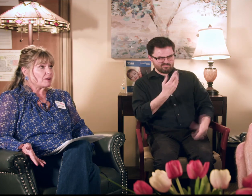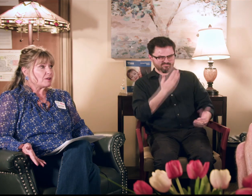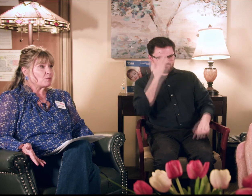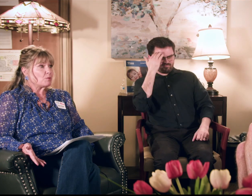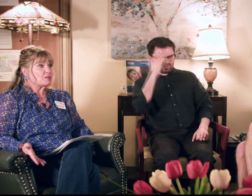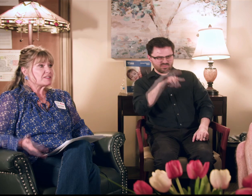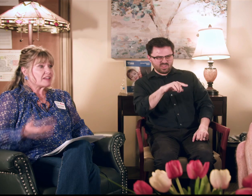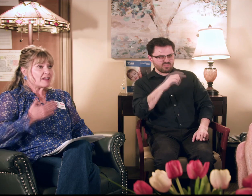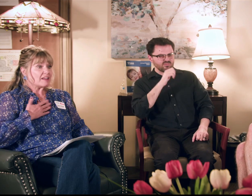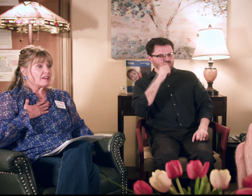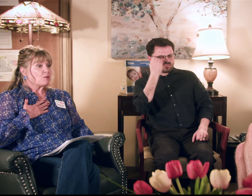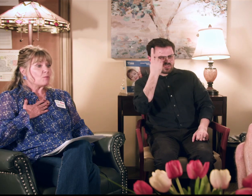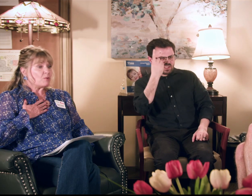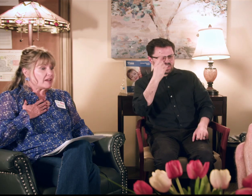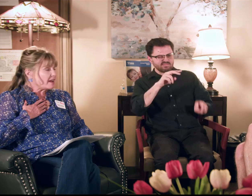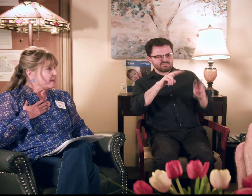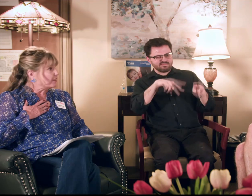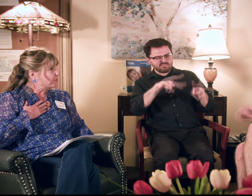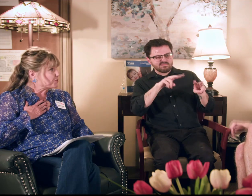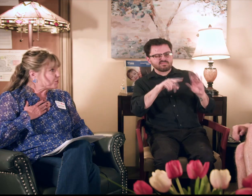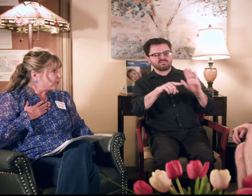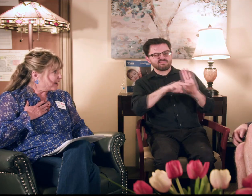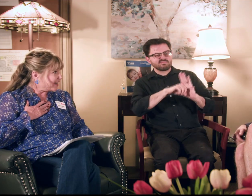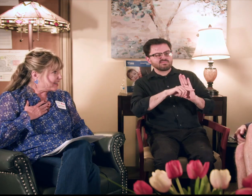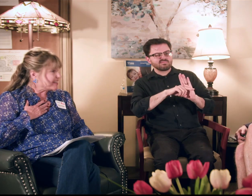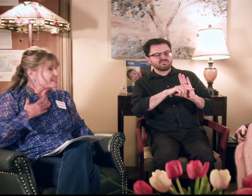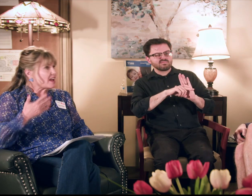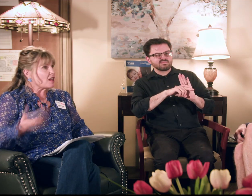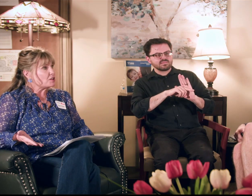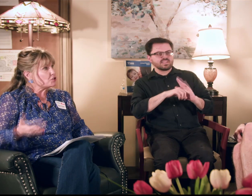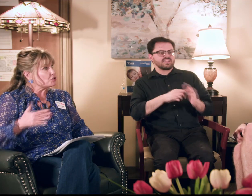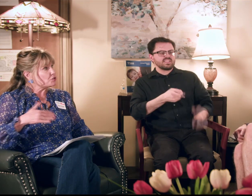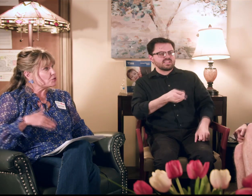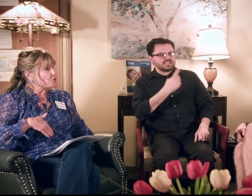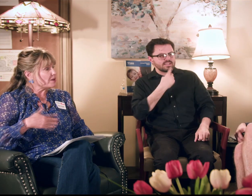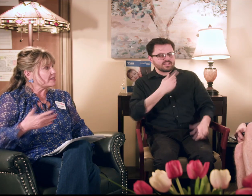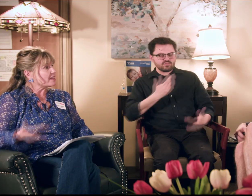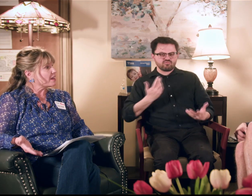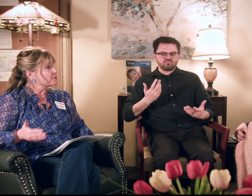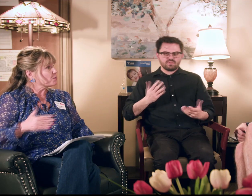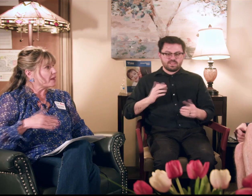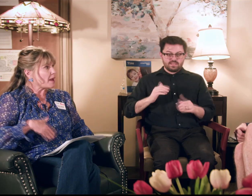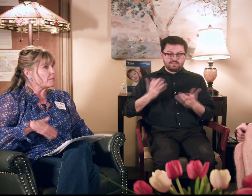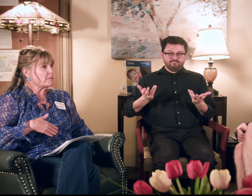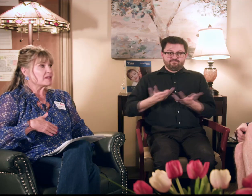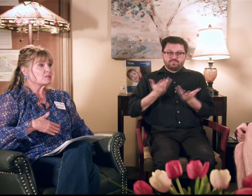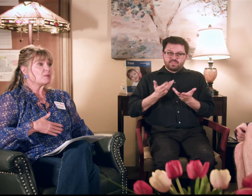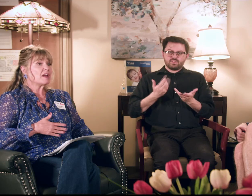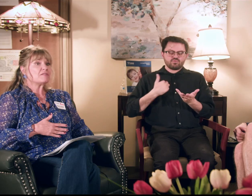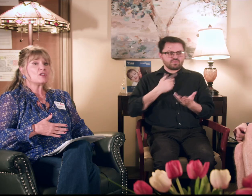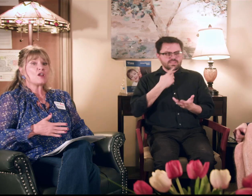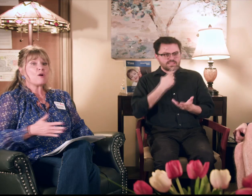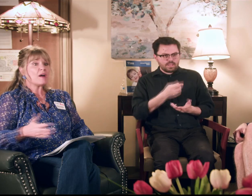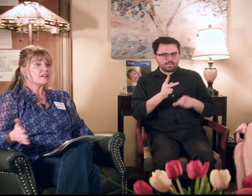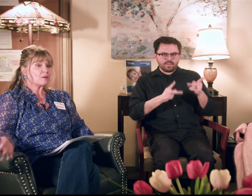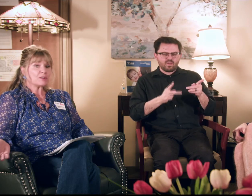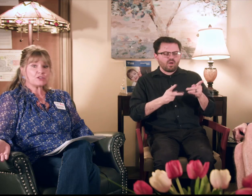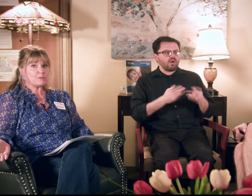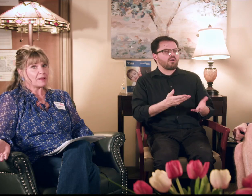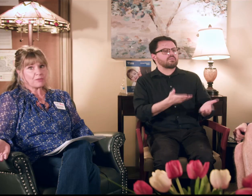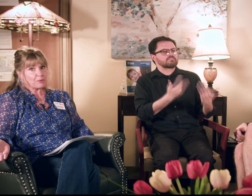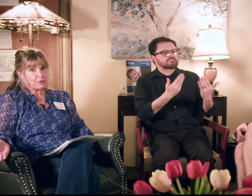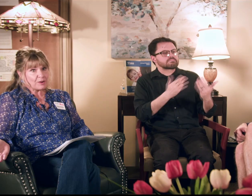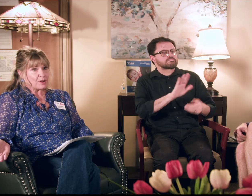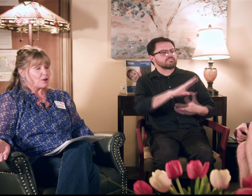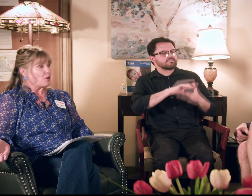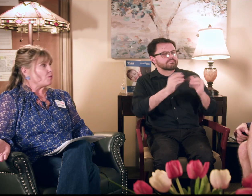times we'll say, we got to hear the story. Yeah. Tell us your story. Tell us what happened, because we have no idea